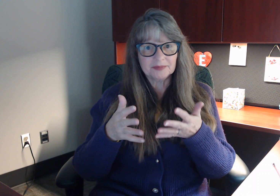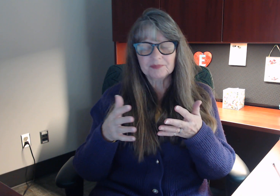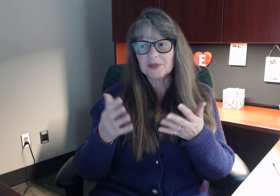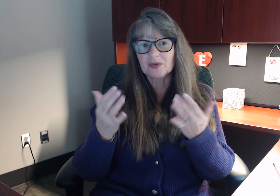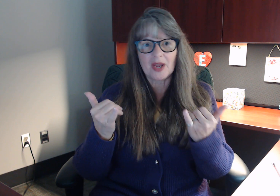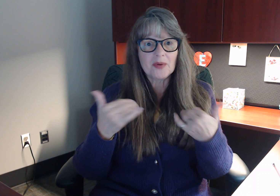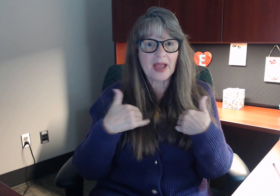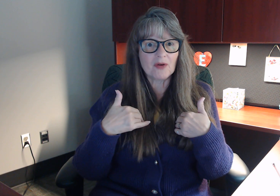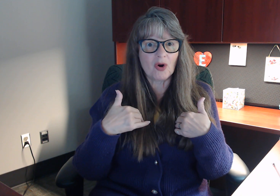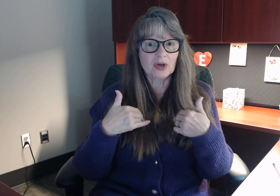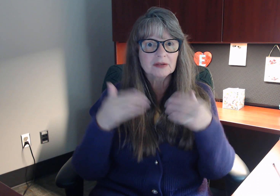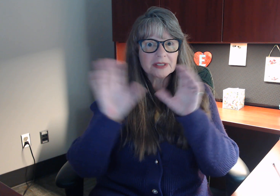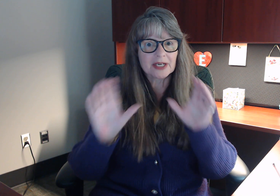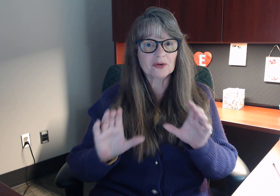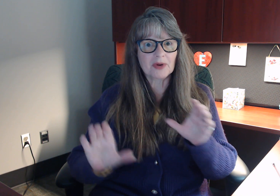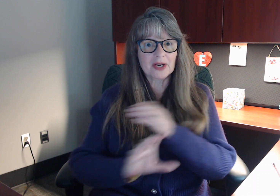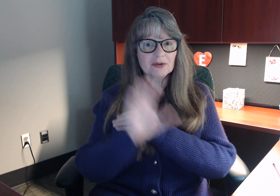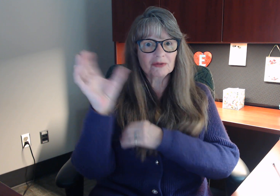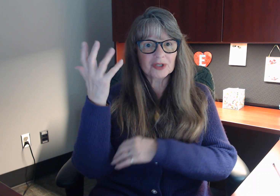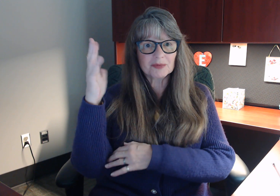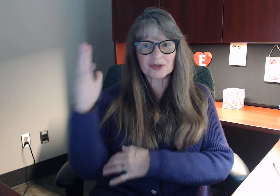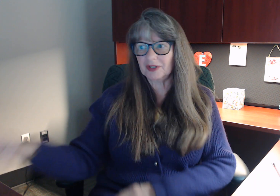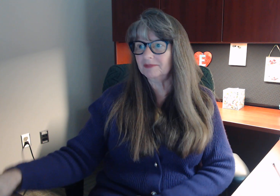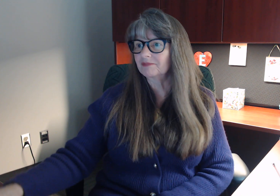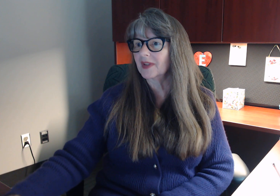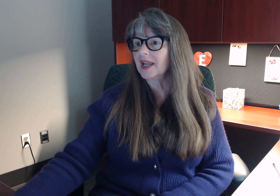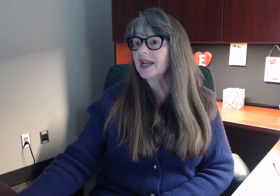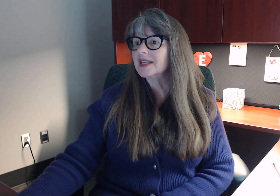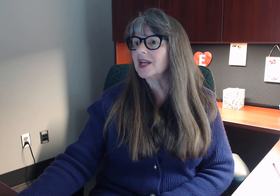So now we have our decorated Christmas tree. So